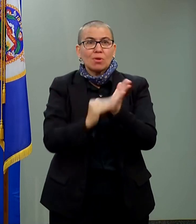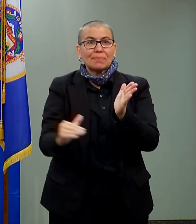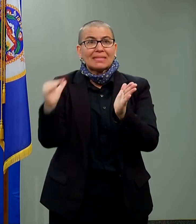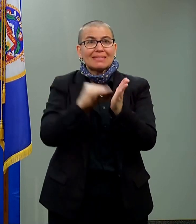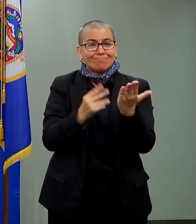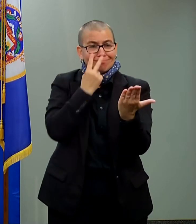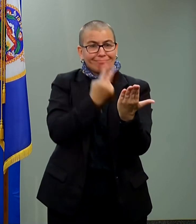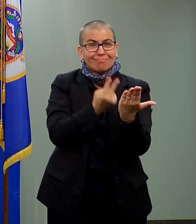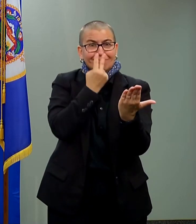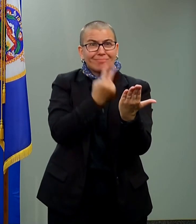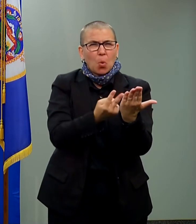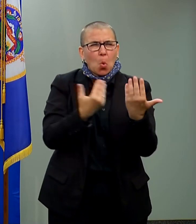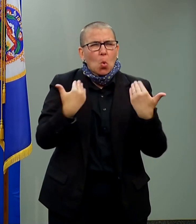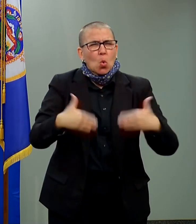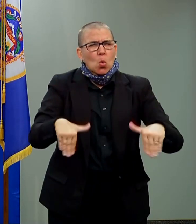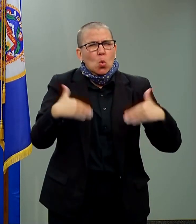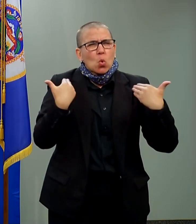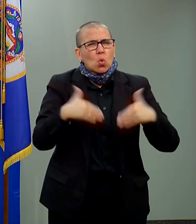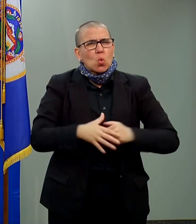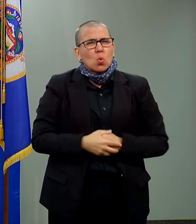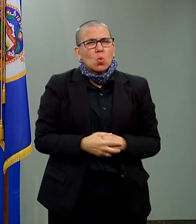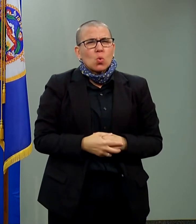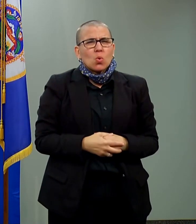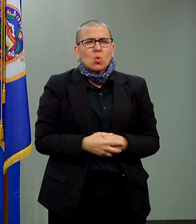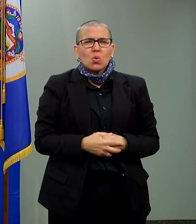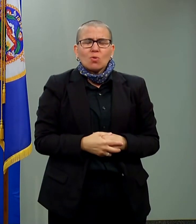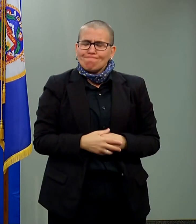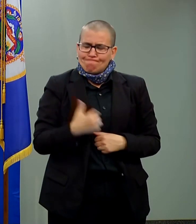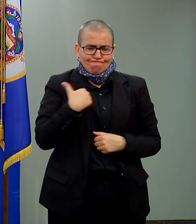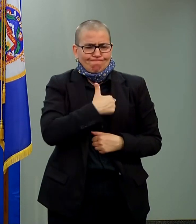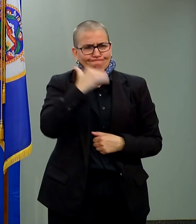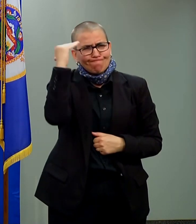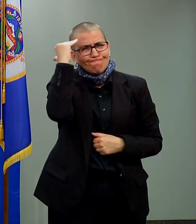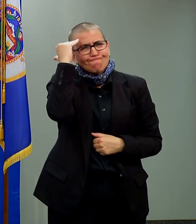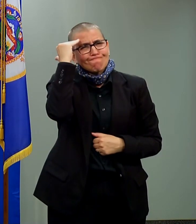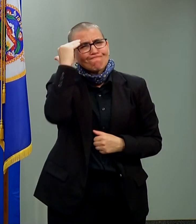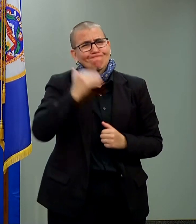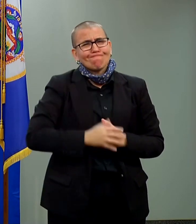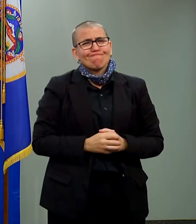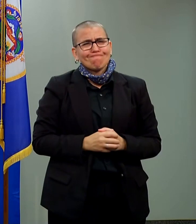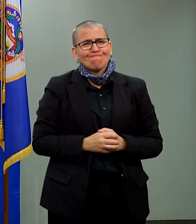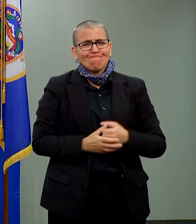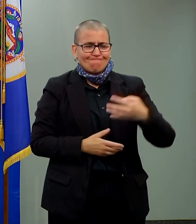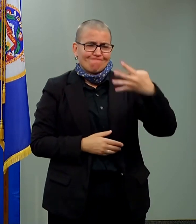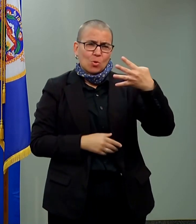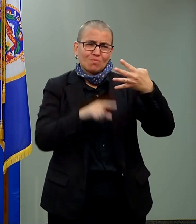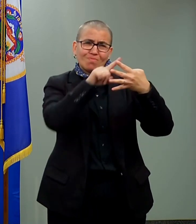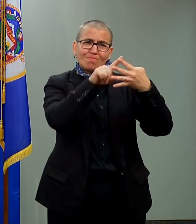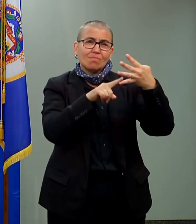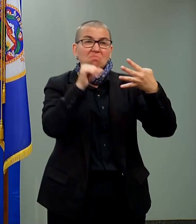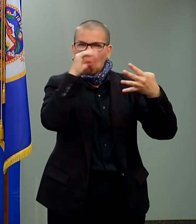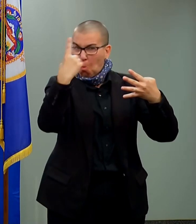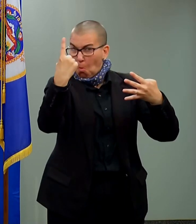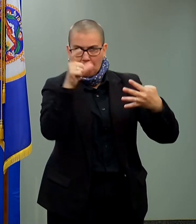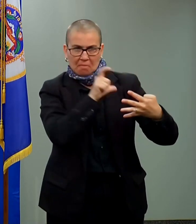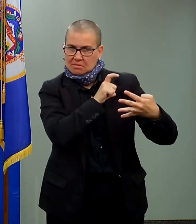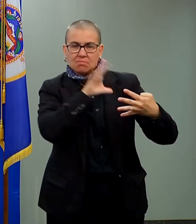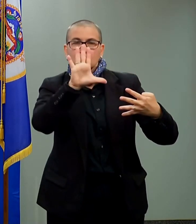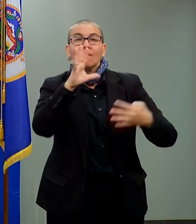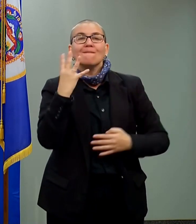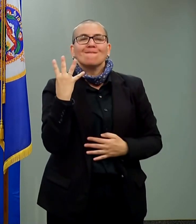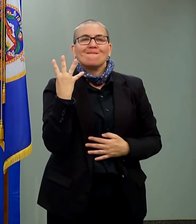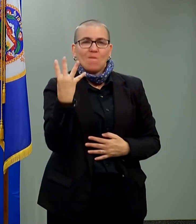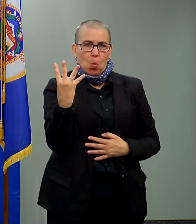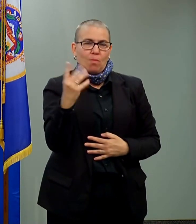sure that the people responsible, not just one, but the 4 people responsible for